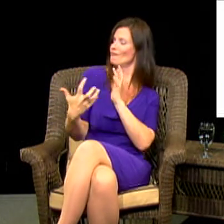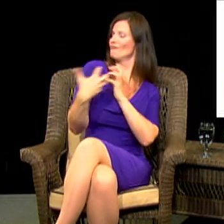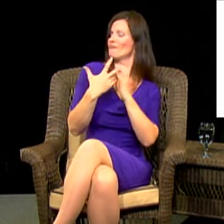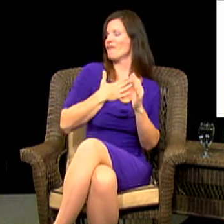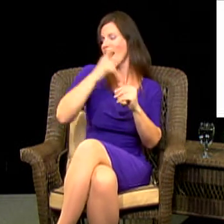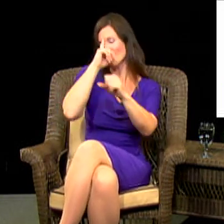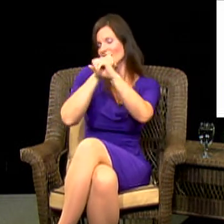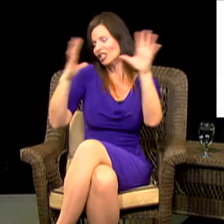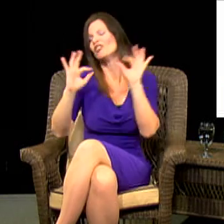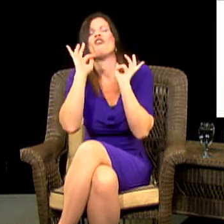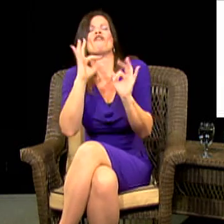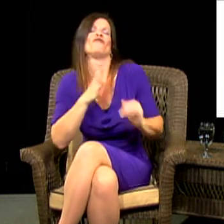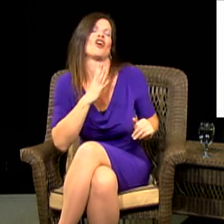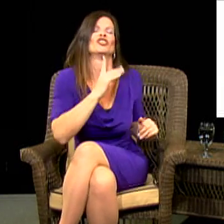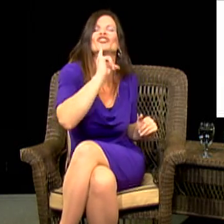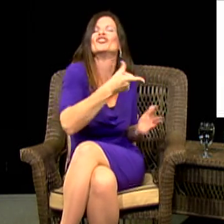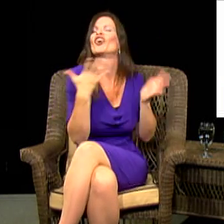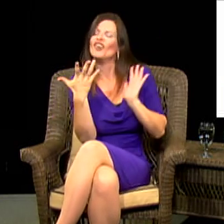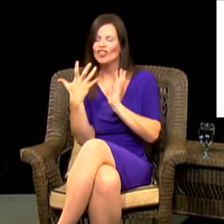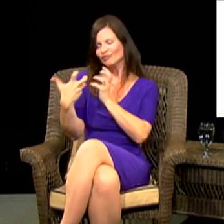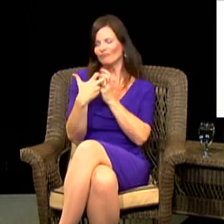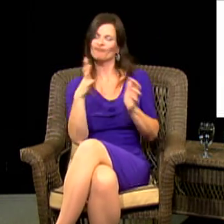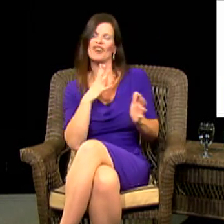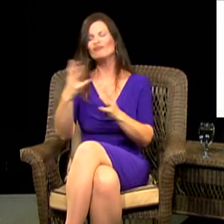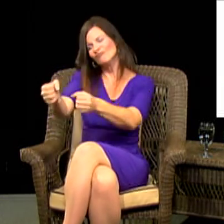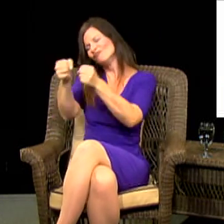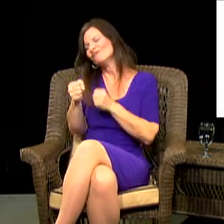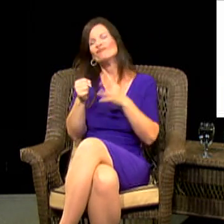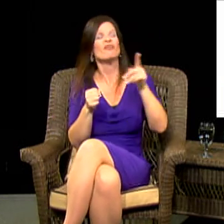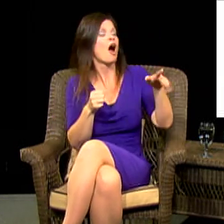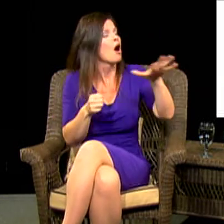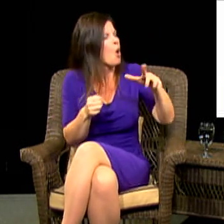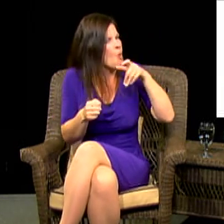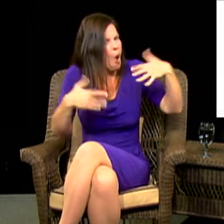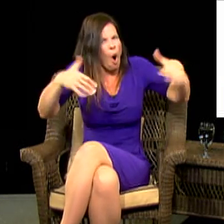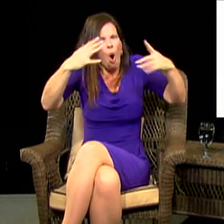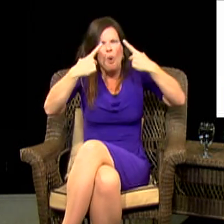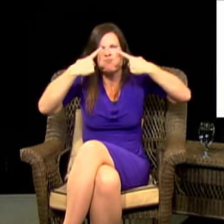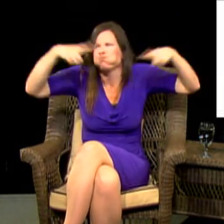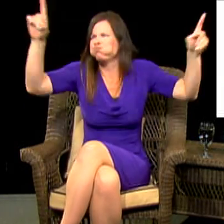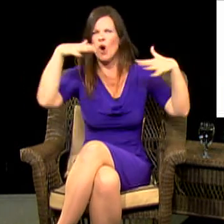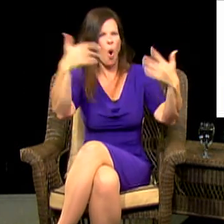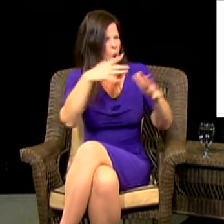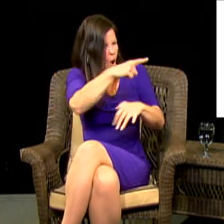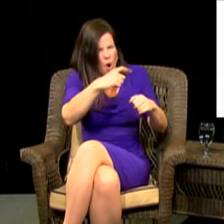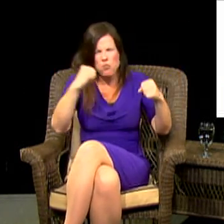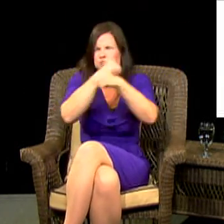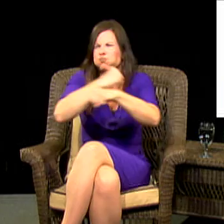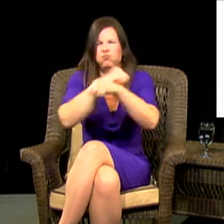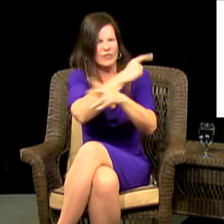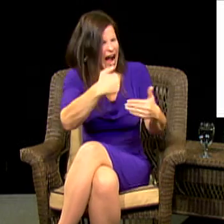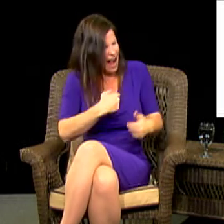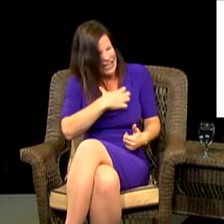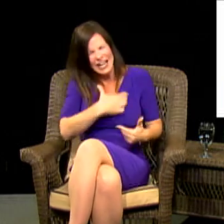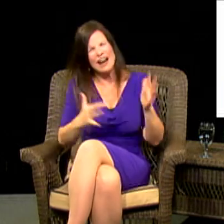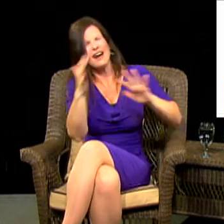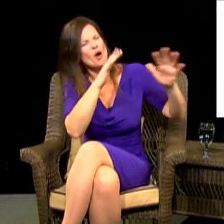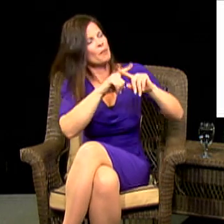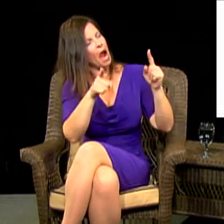than everyone. They feel like they will only talk to certain people, but not others. That others are just not good enough to talk to them, not good enough to